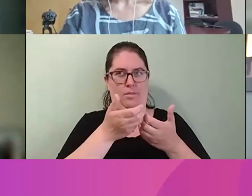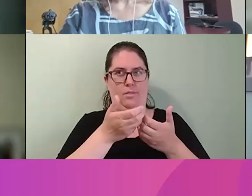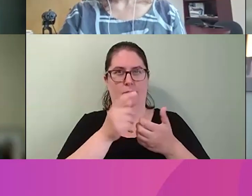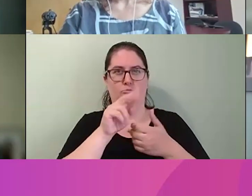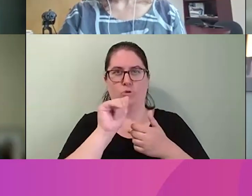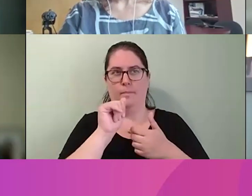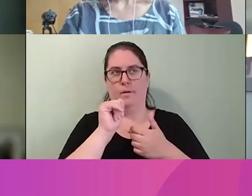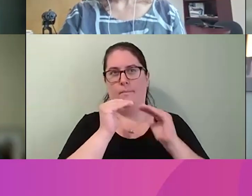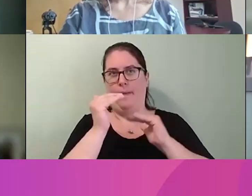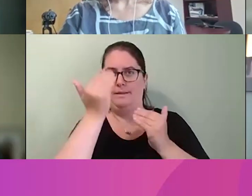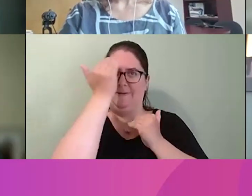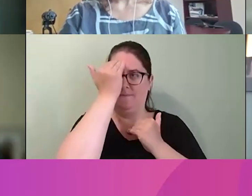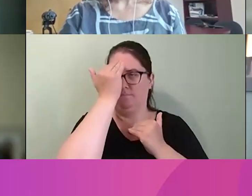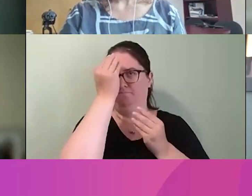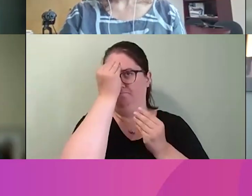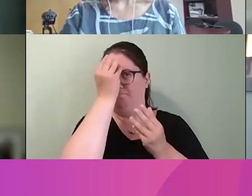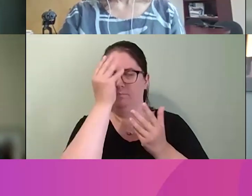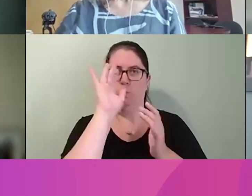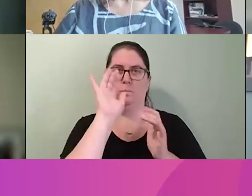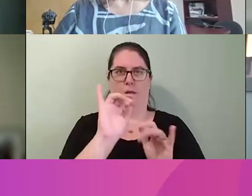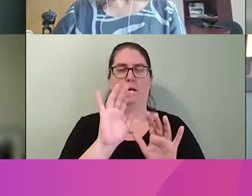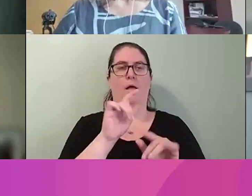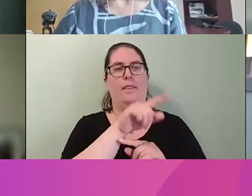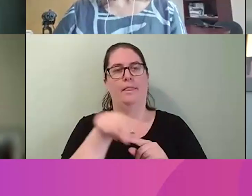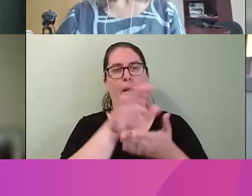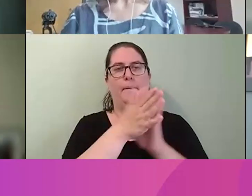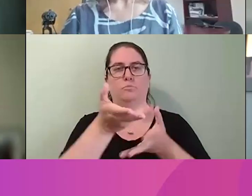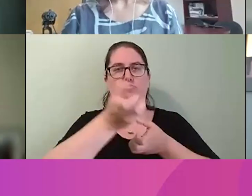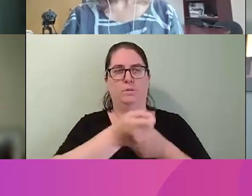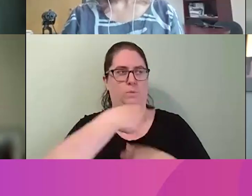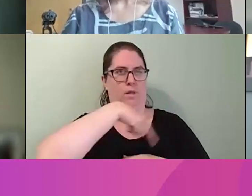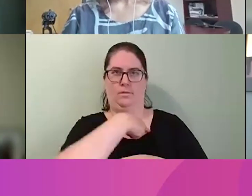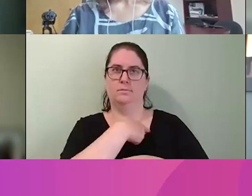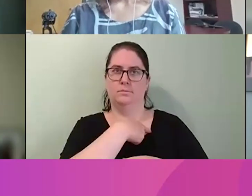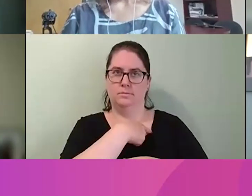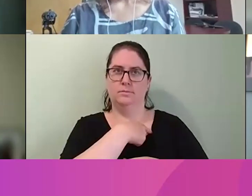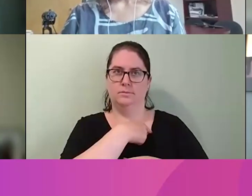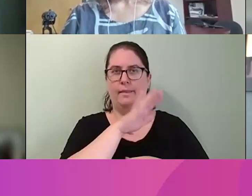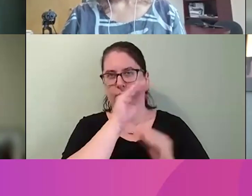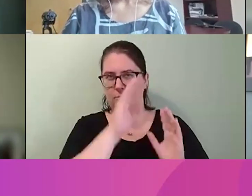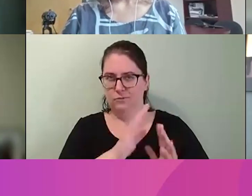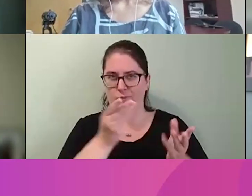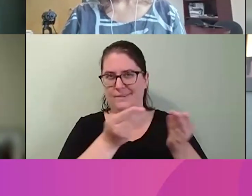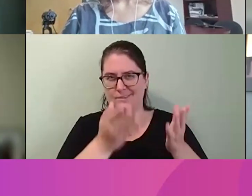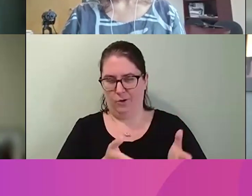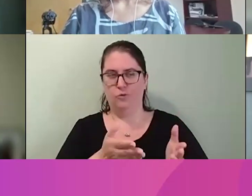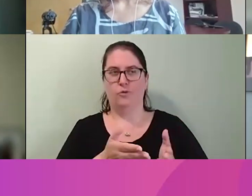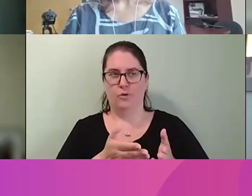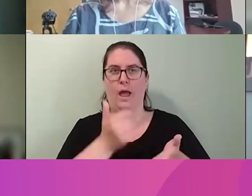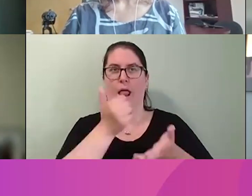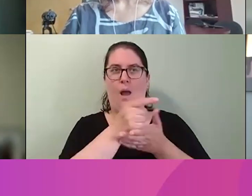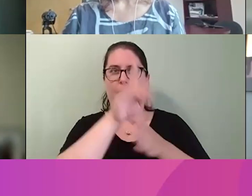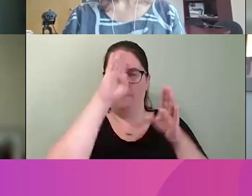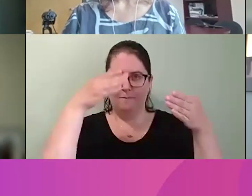informed way. The participants developed a trusting relationship with their facilitator, which enabled them to